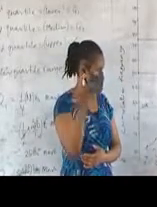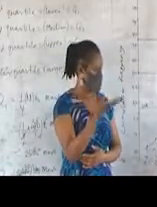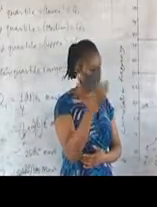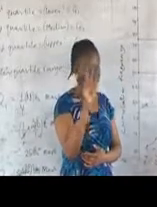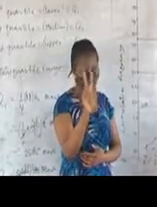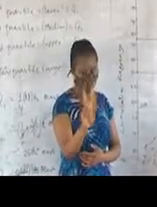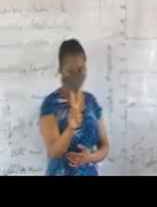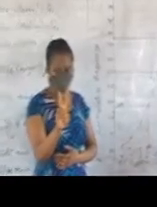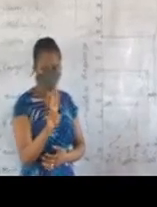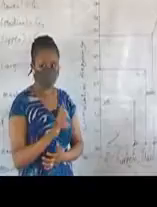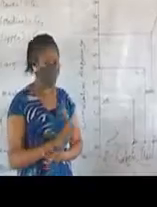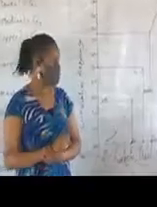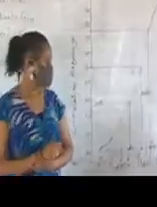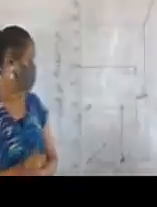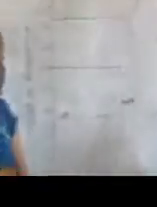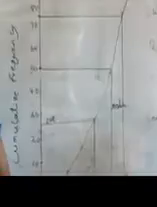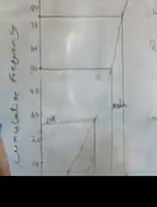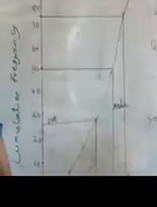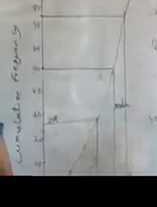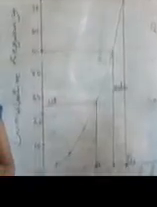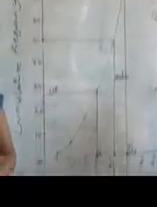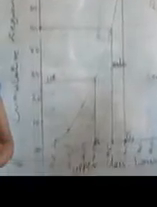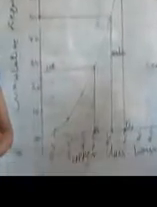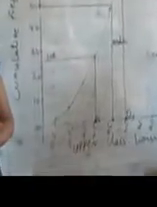So this will give us